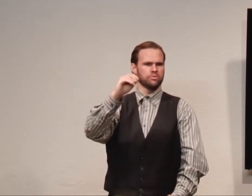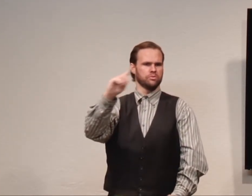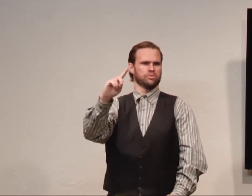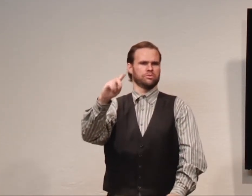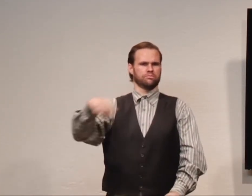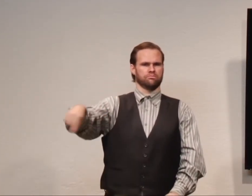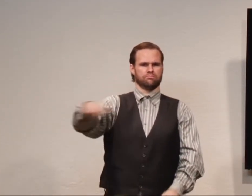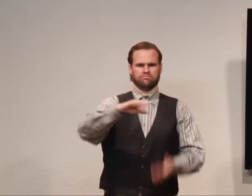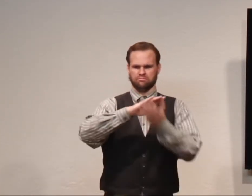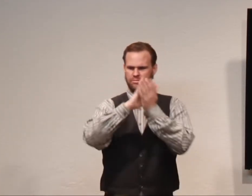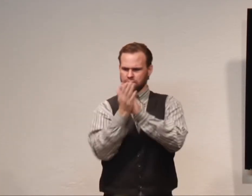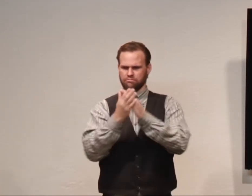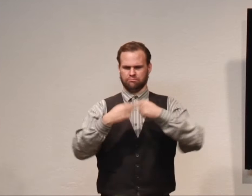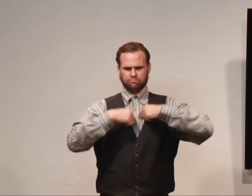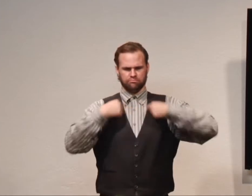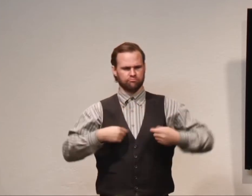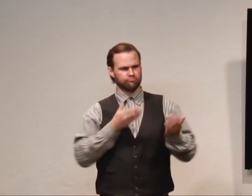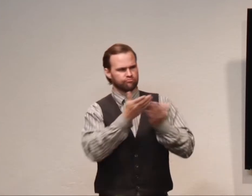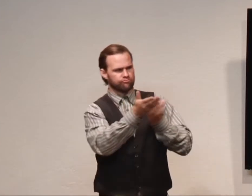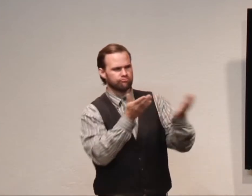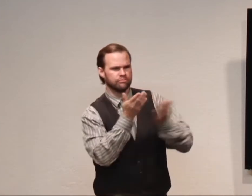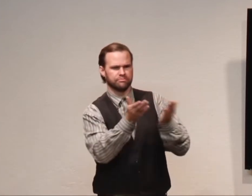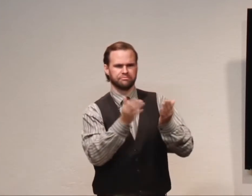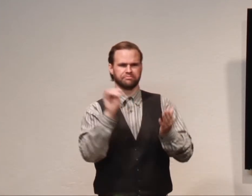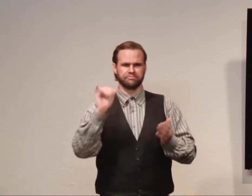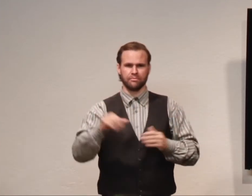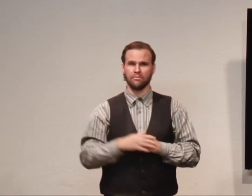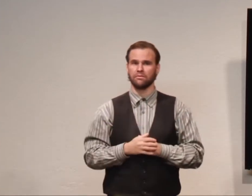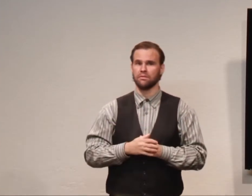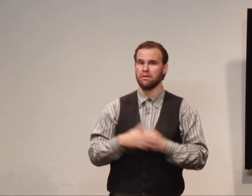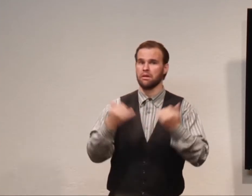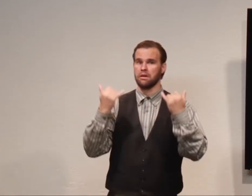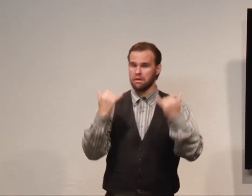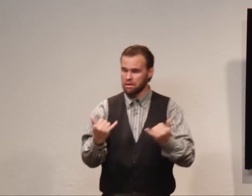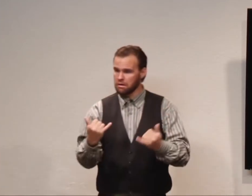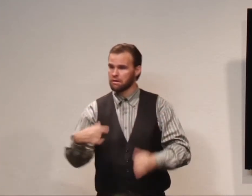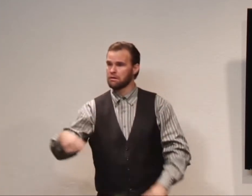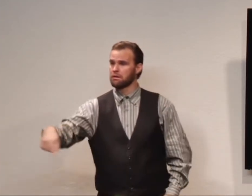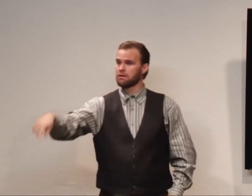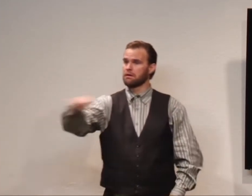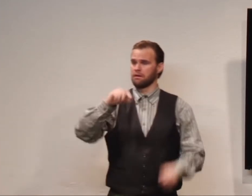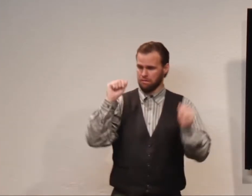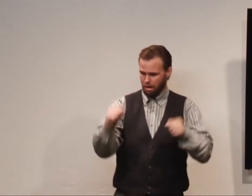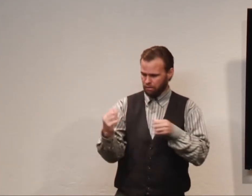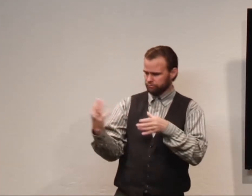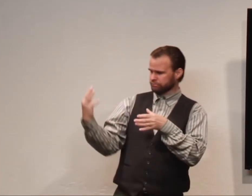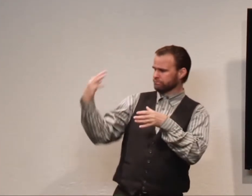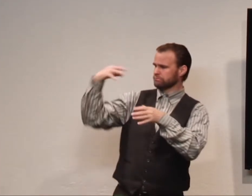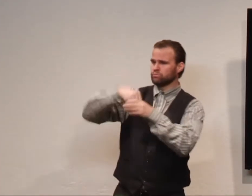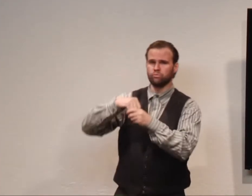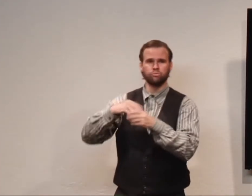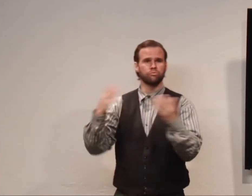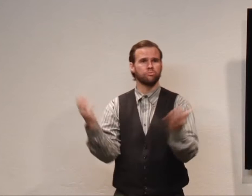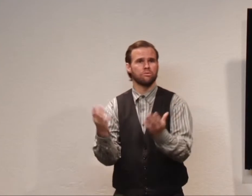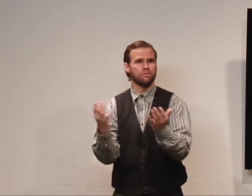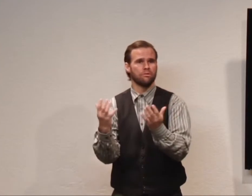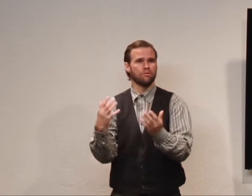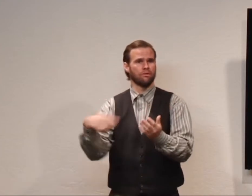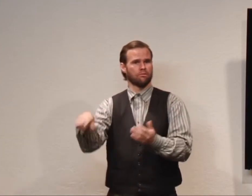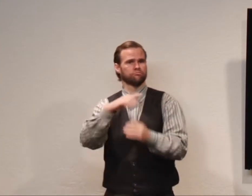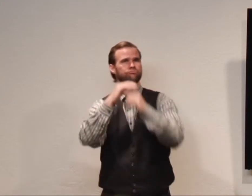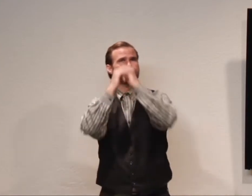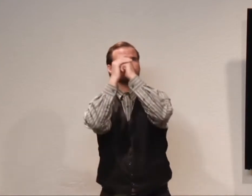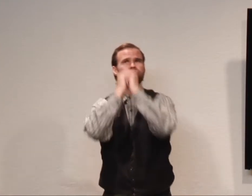So I want, if there's one takeaway I want for us to recognize tonight, it's that you here today, if you're a